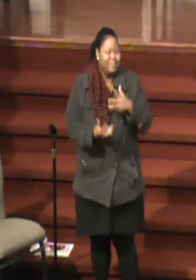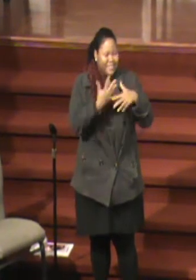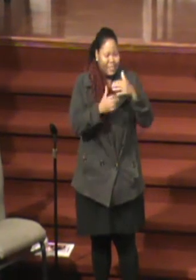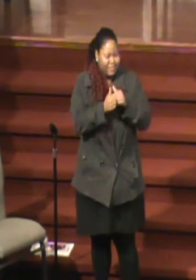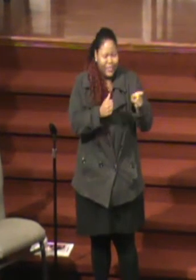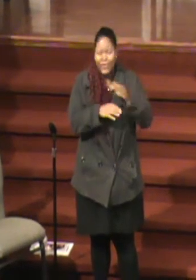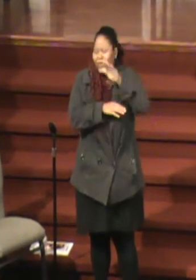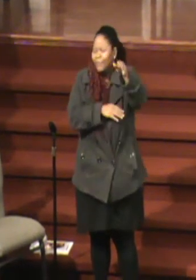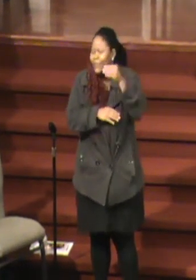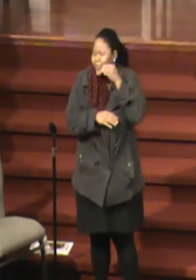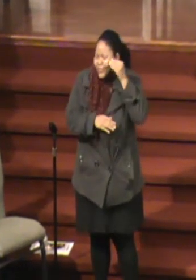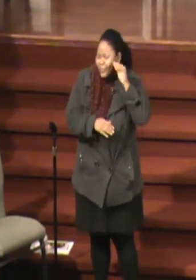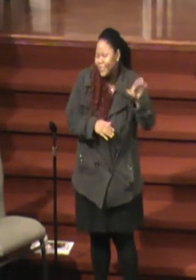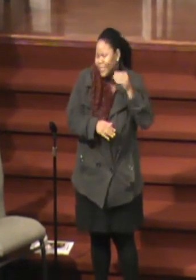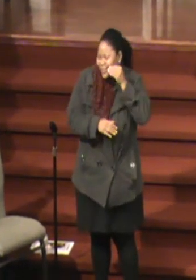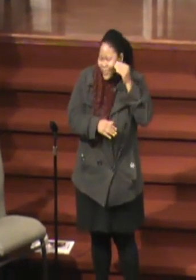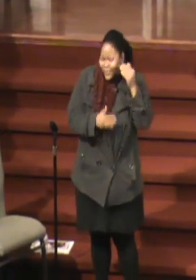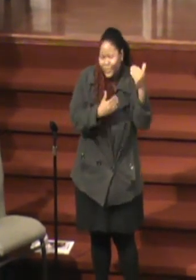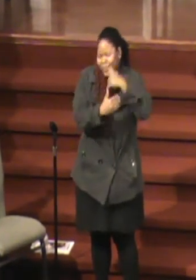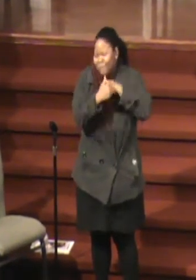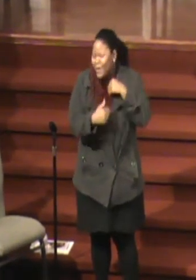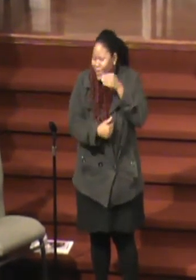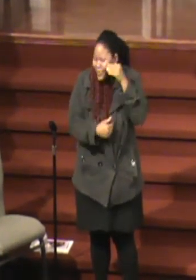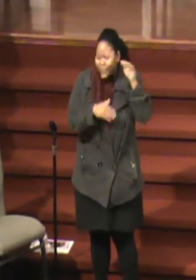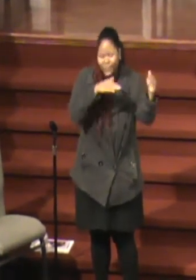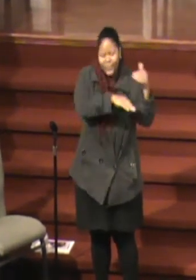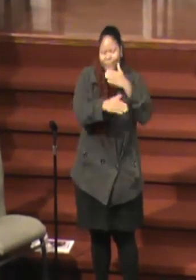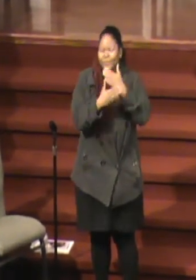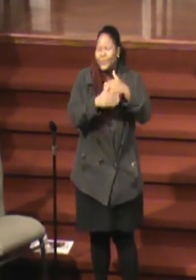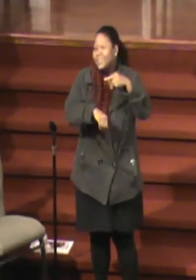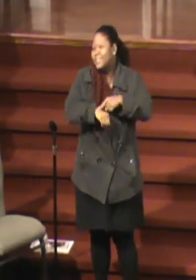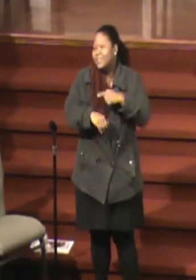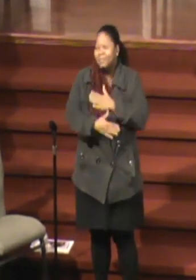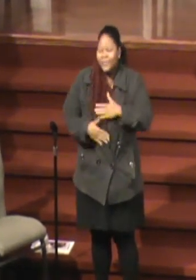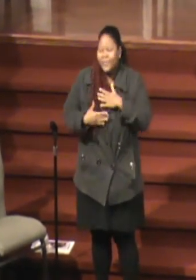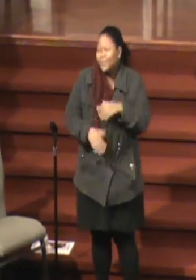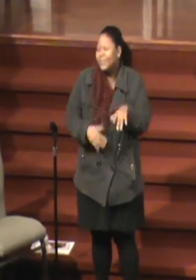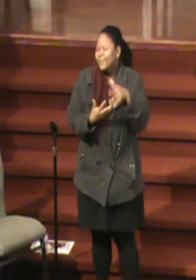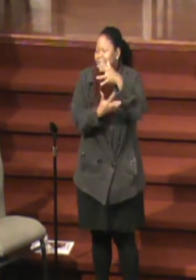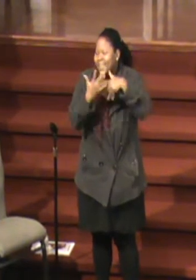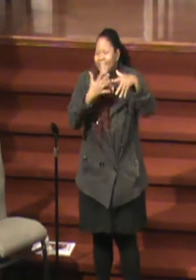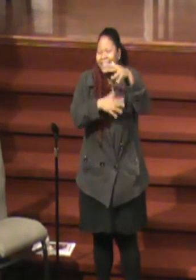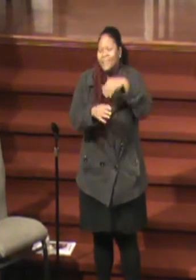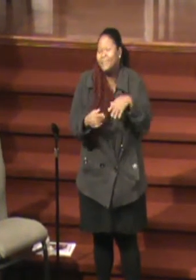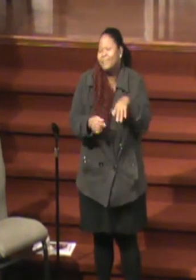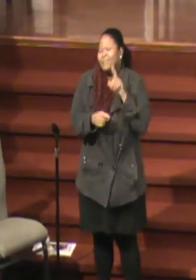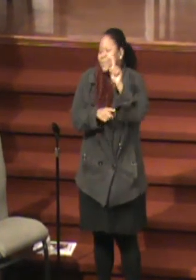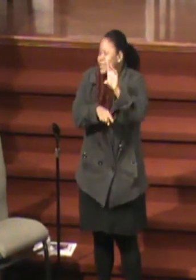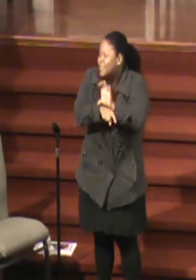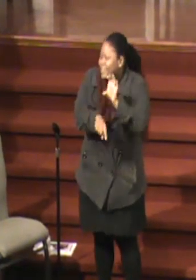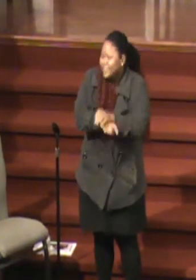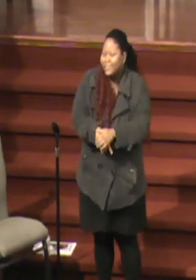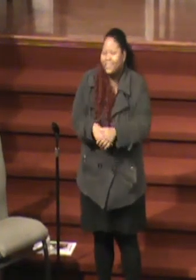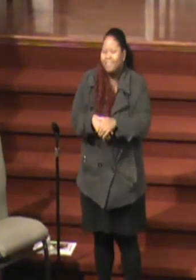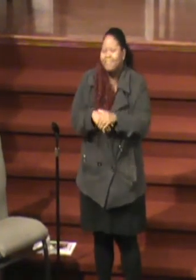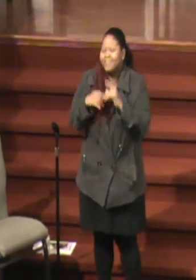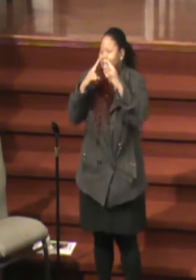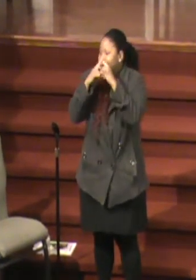when we were teens, and she would come to my home, and we just had a great time. We had a